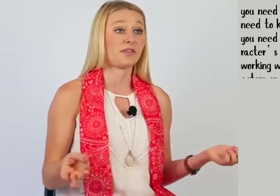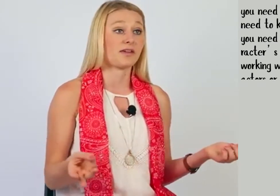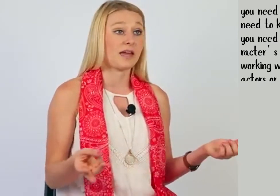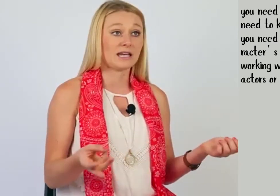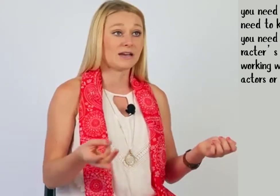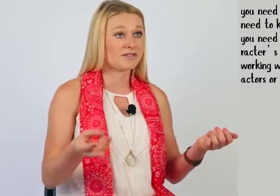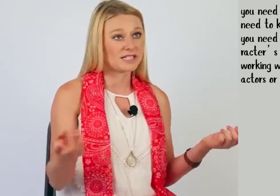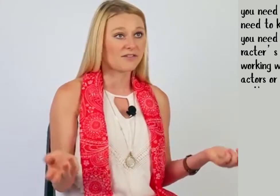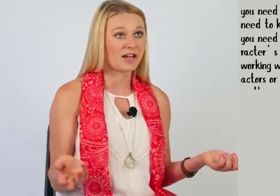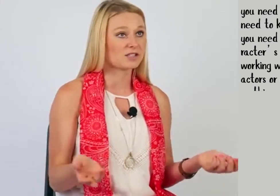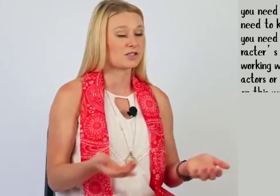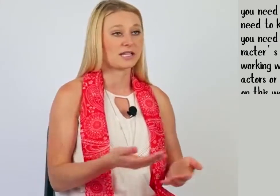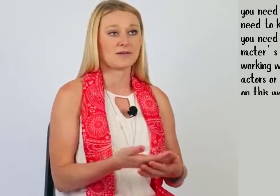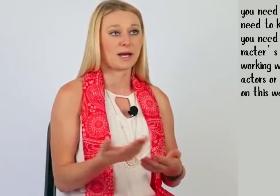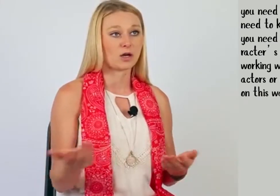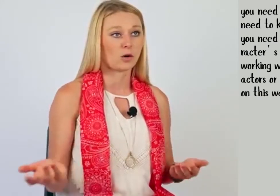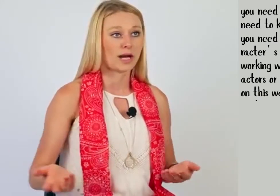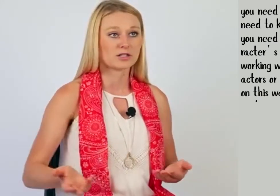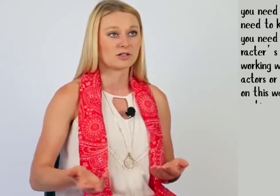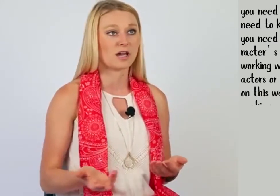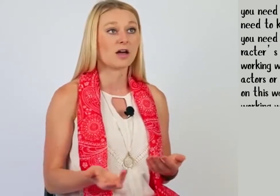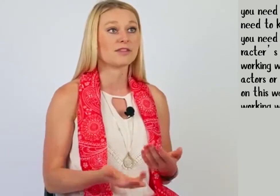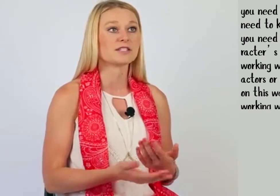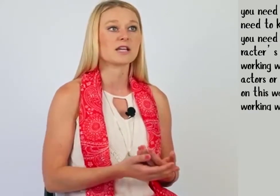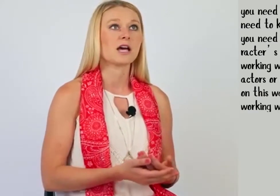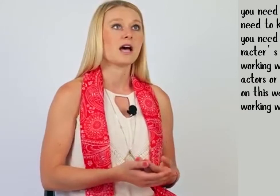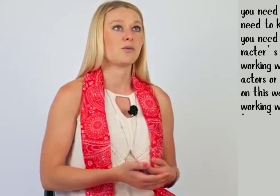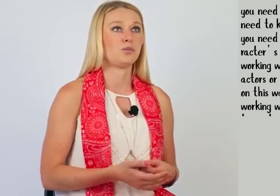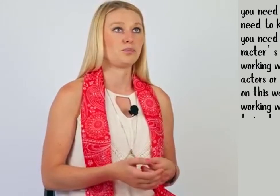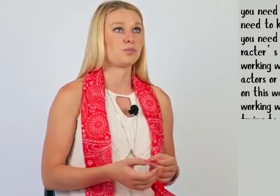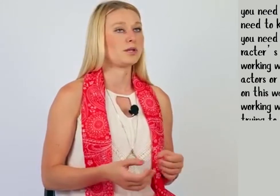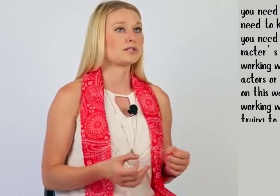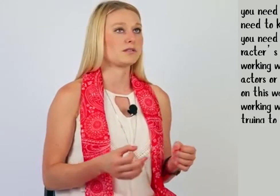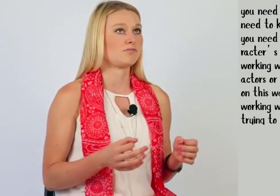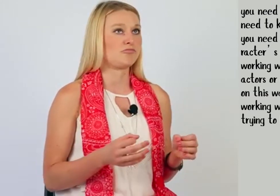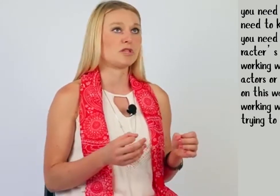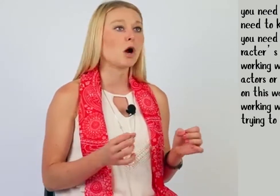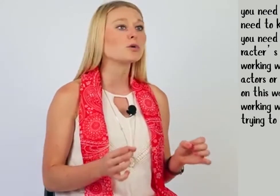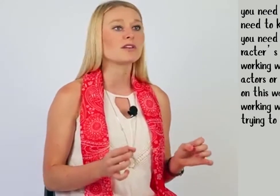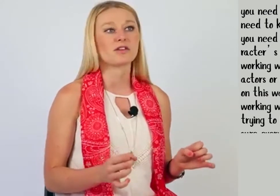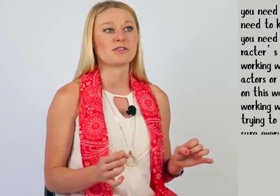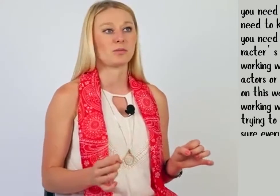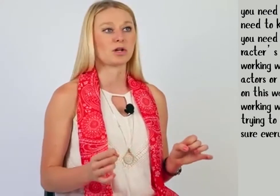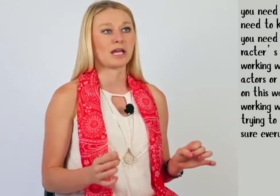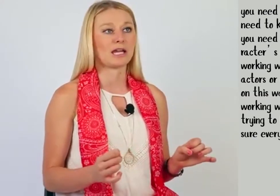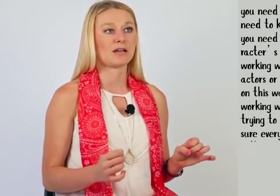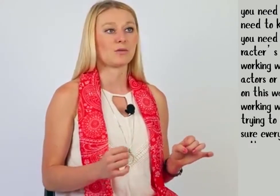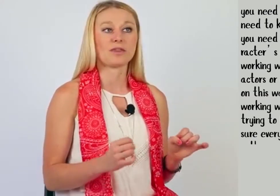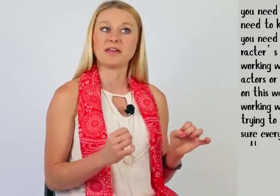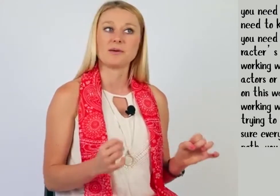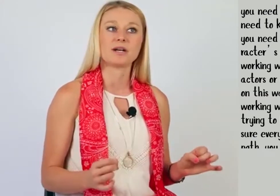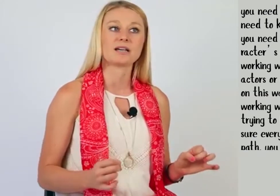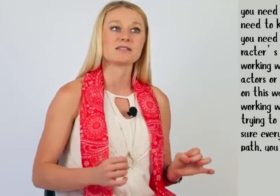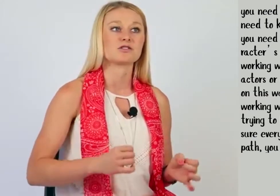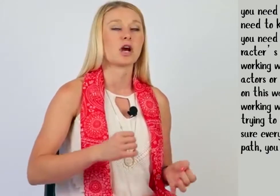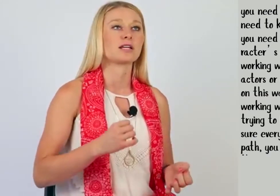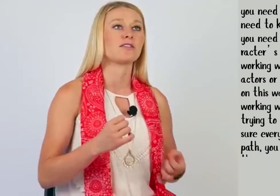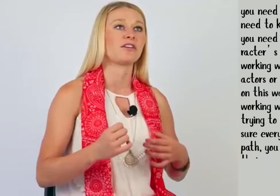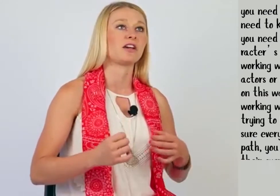any of the deaf actors, any of my co-actors on this was no different than working with anyone else and trying to figure